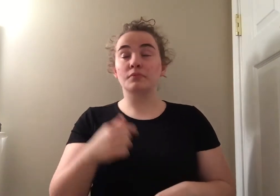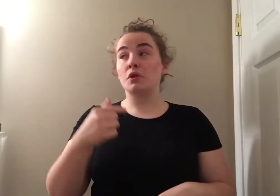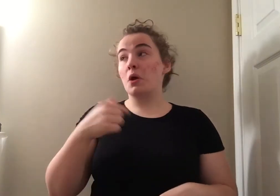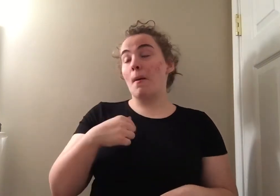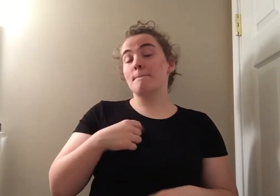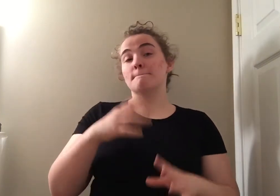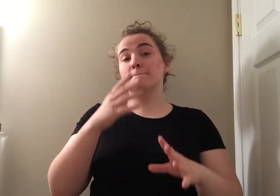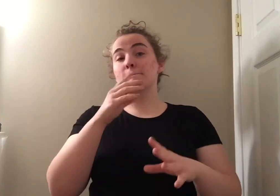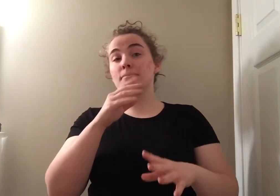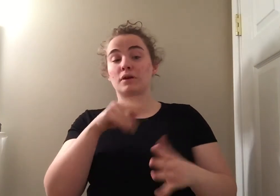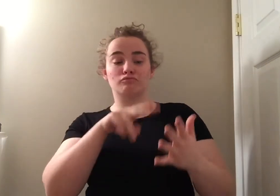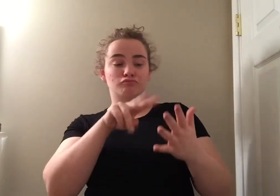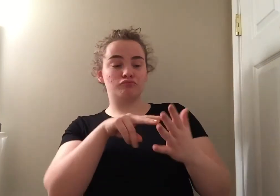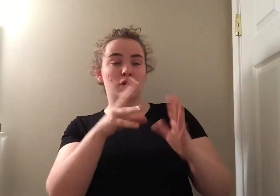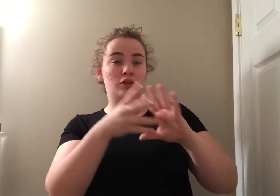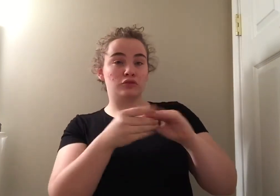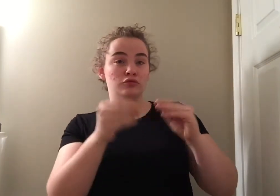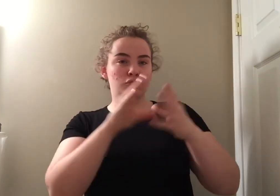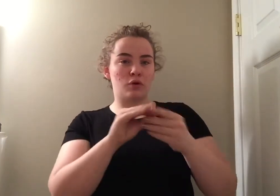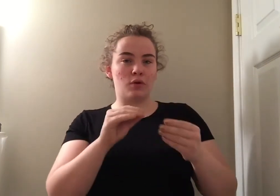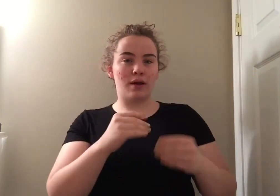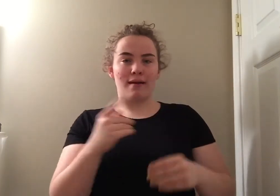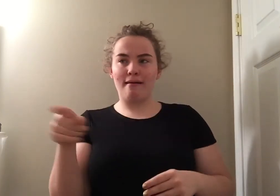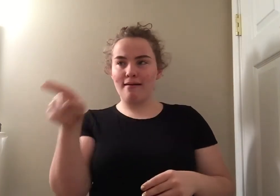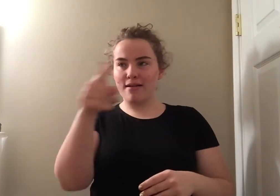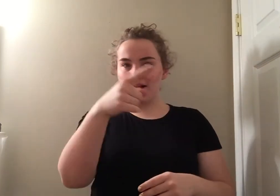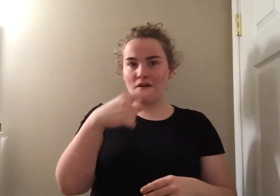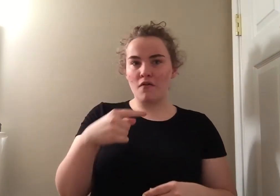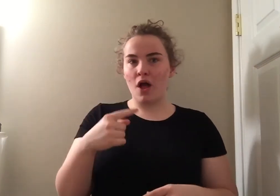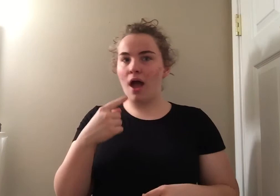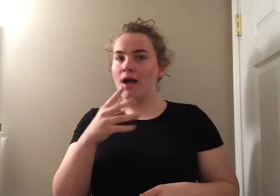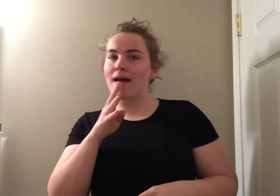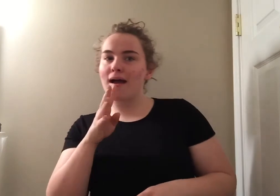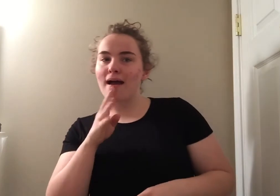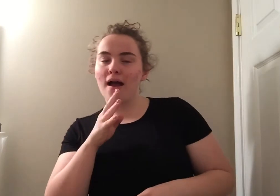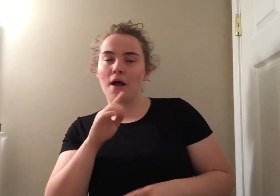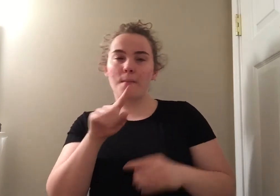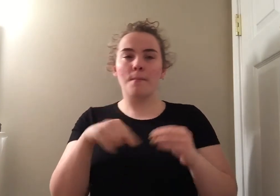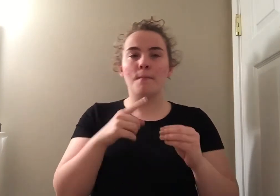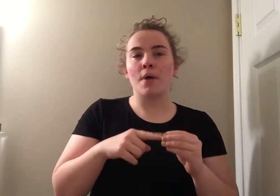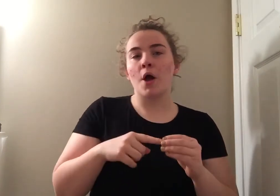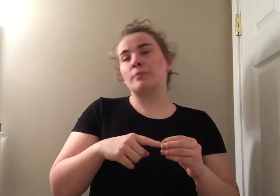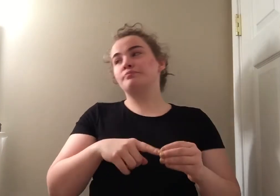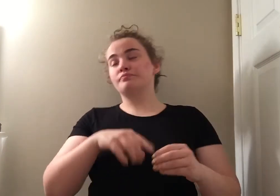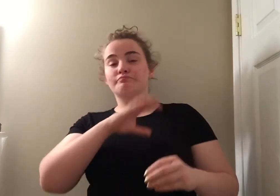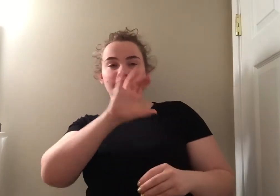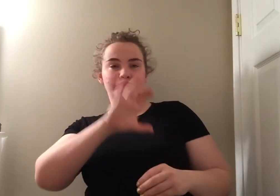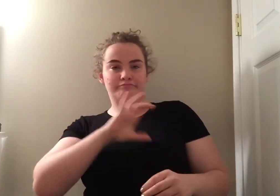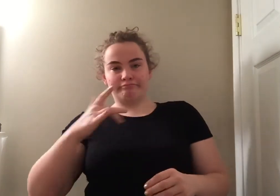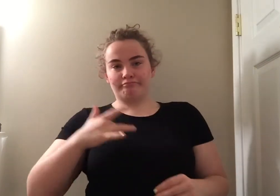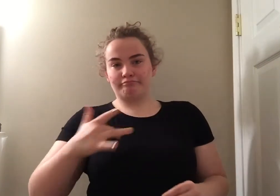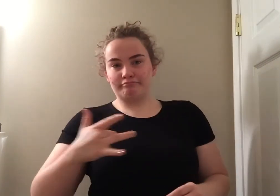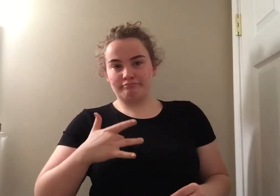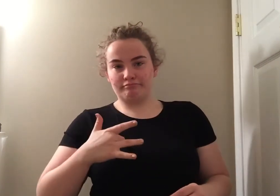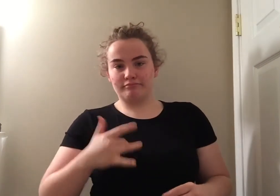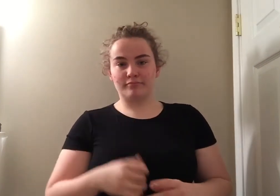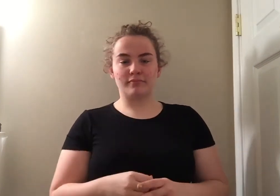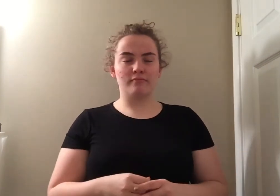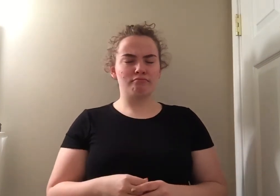to talk about the character traits that this character right here goes through. And can the character traits also change?